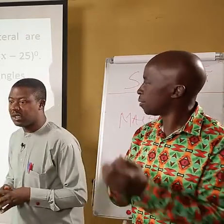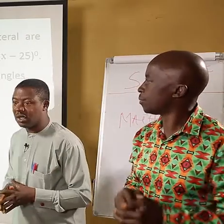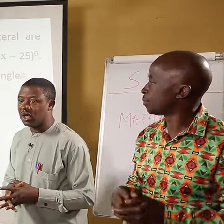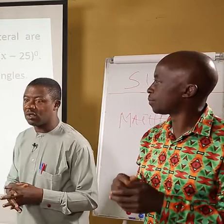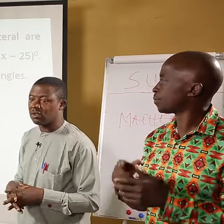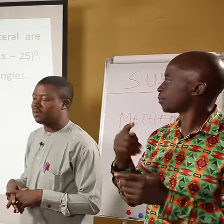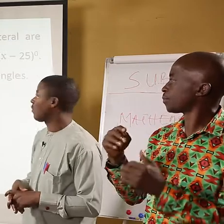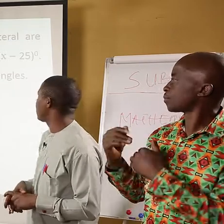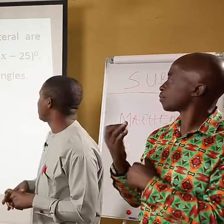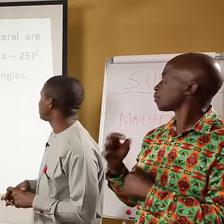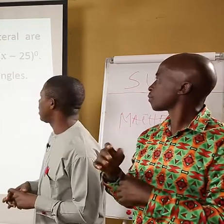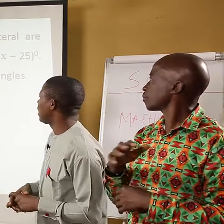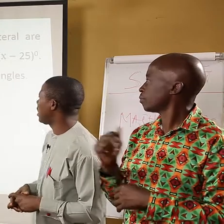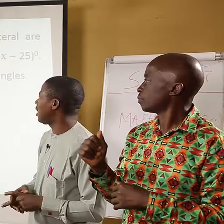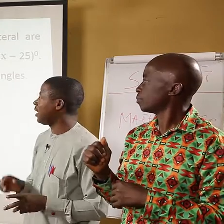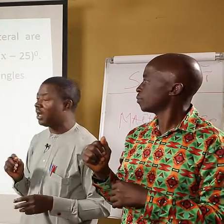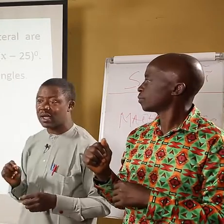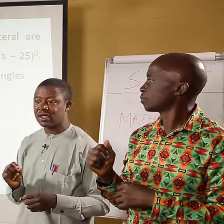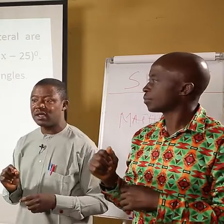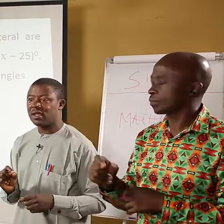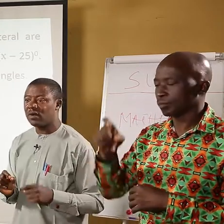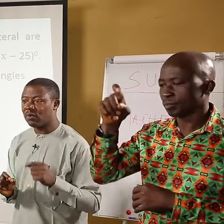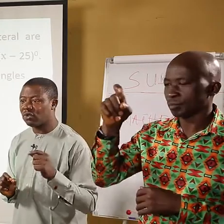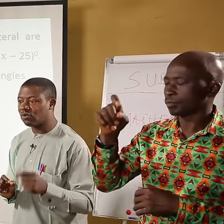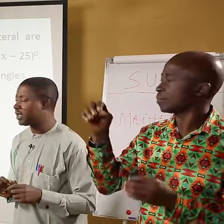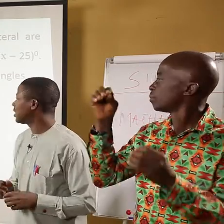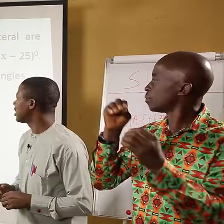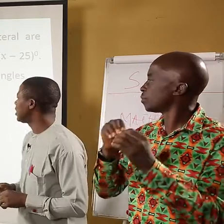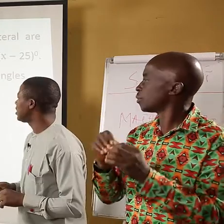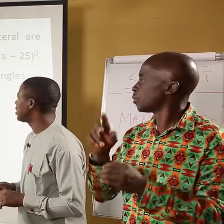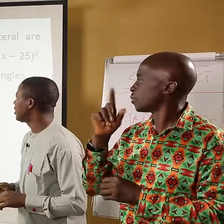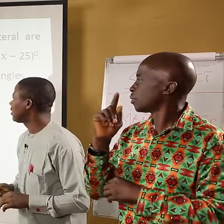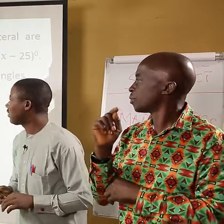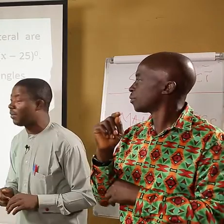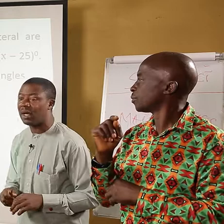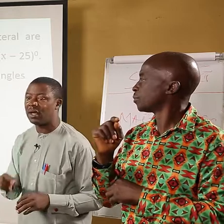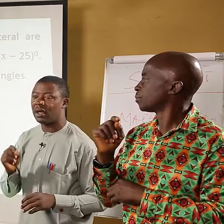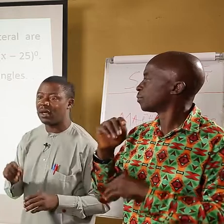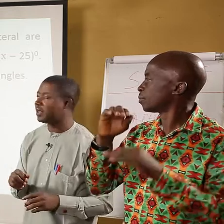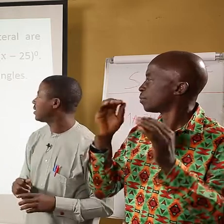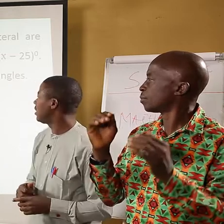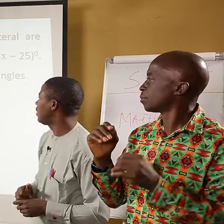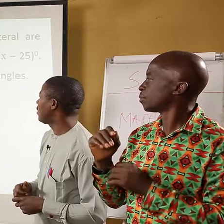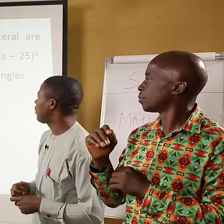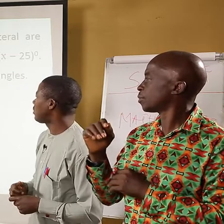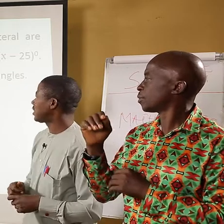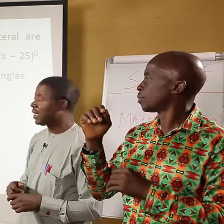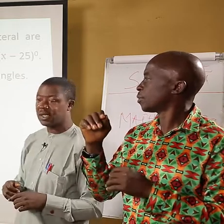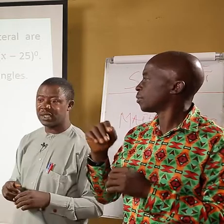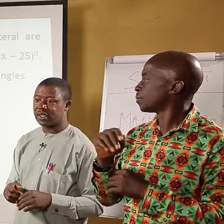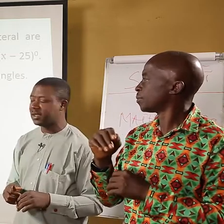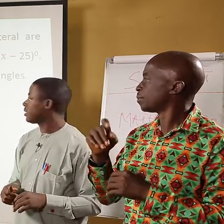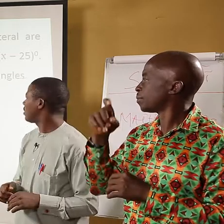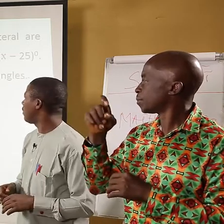the interior angles of a quadrilateral are x plus 20 degrees, comma, x plus